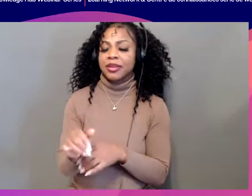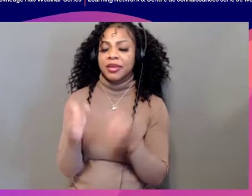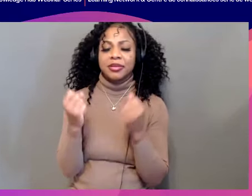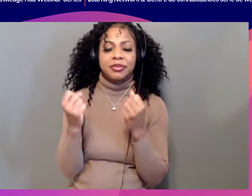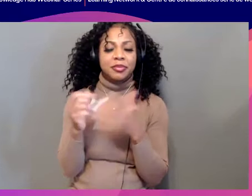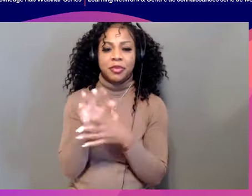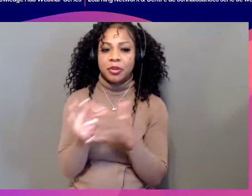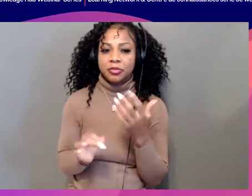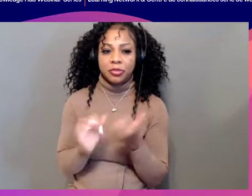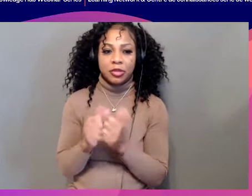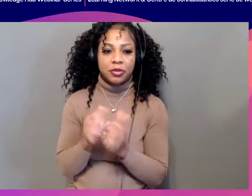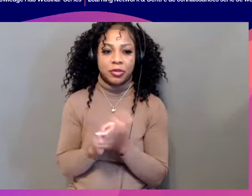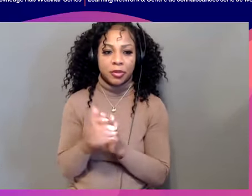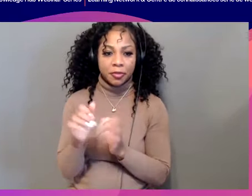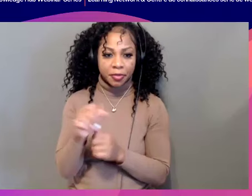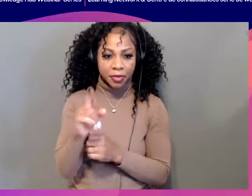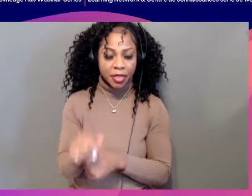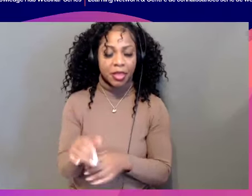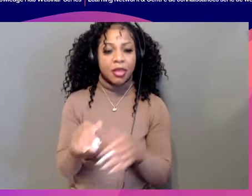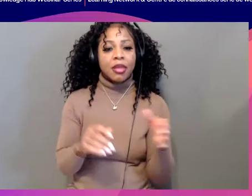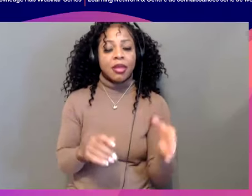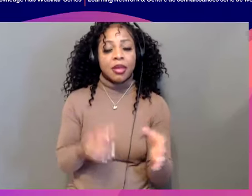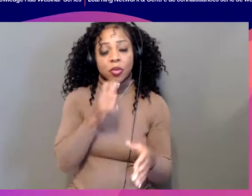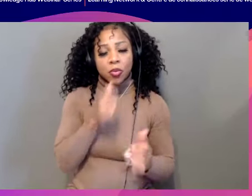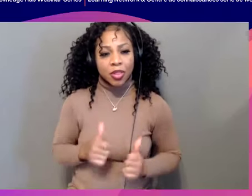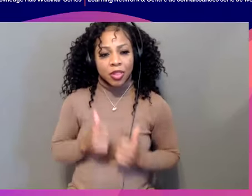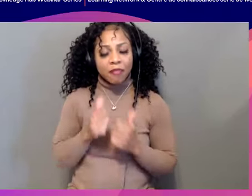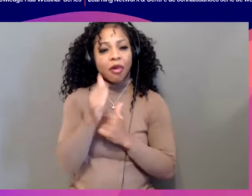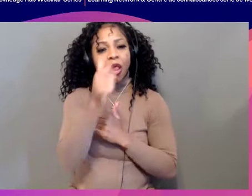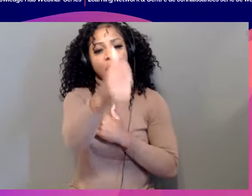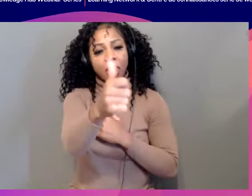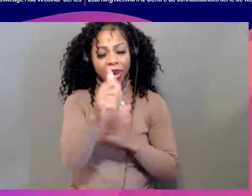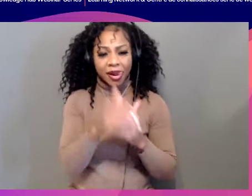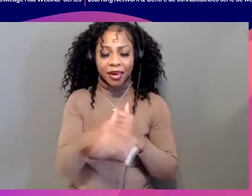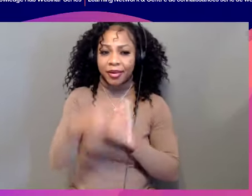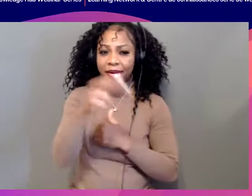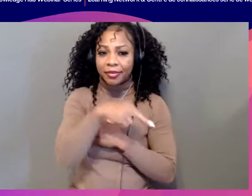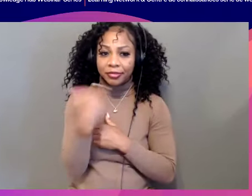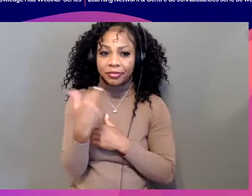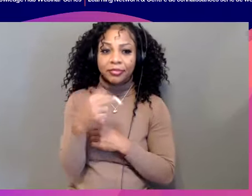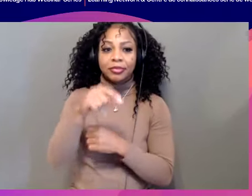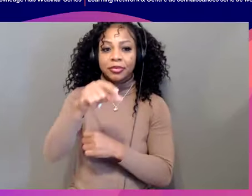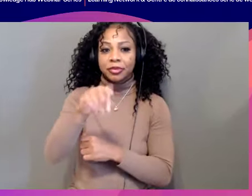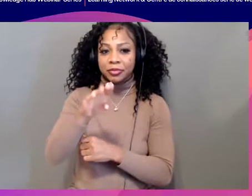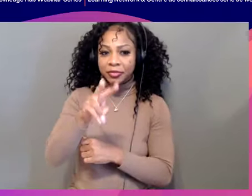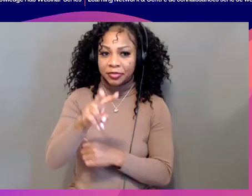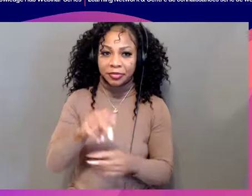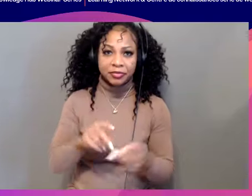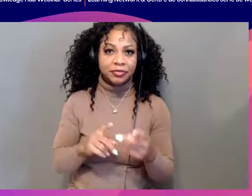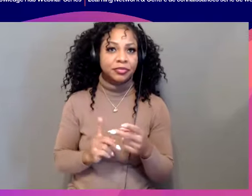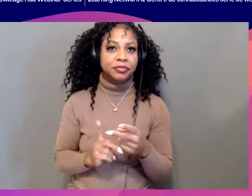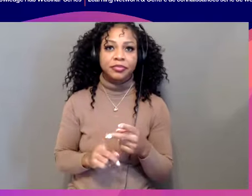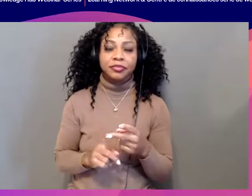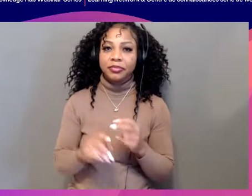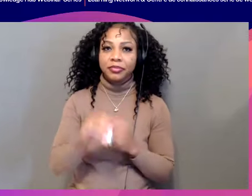at much higher risk of, you know, isolation and gender-based violence. Um,